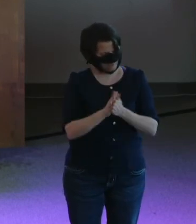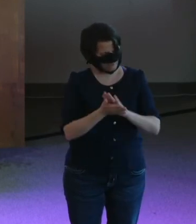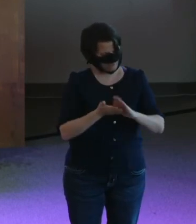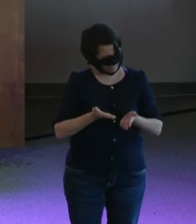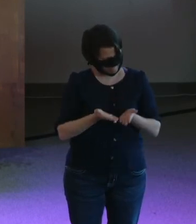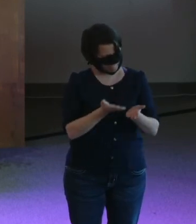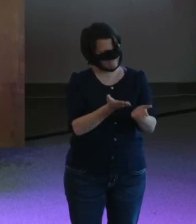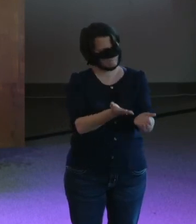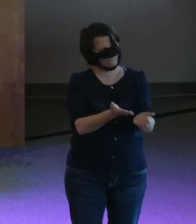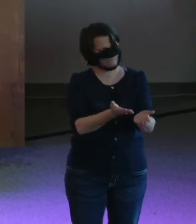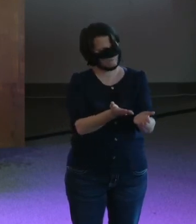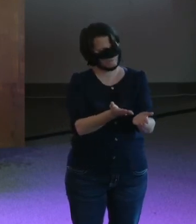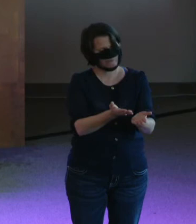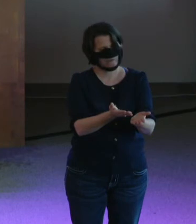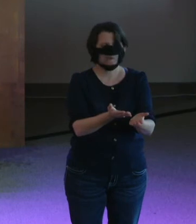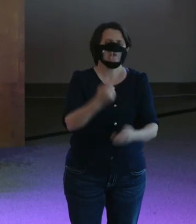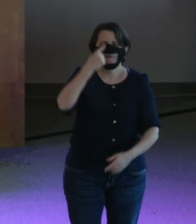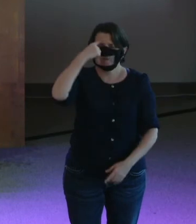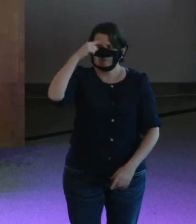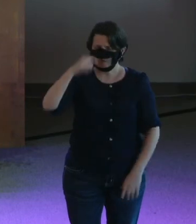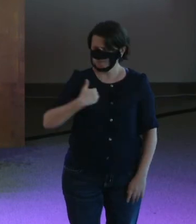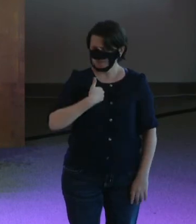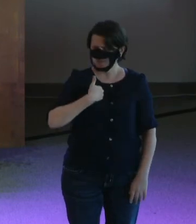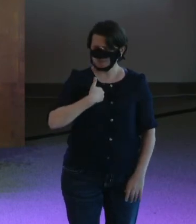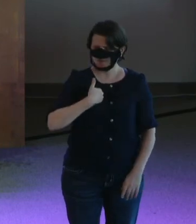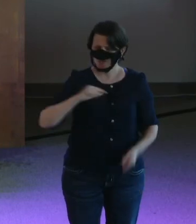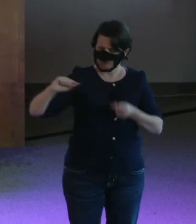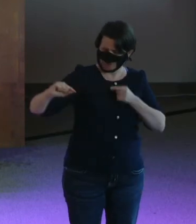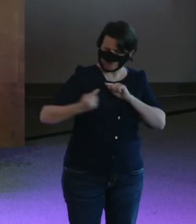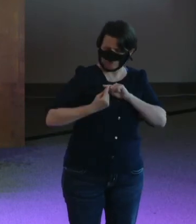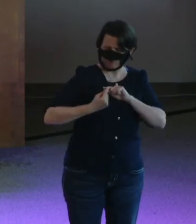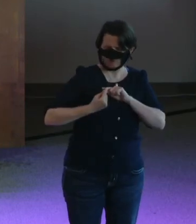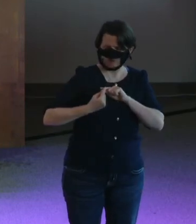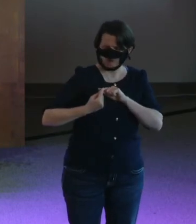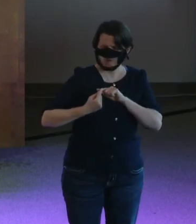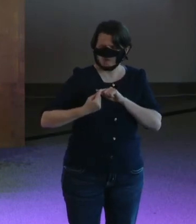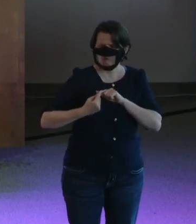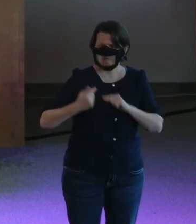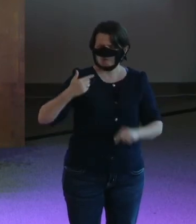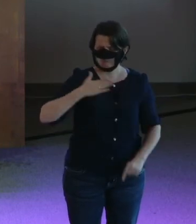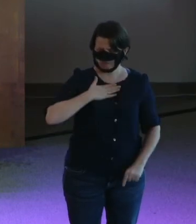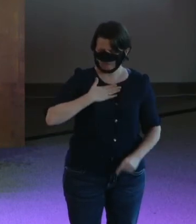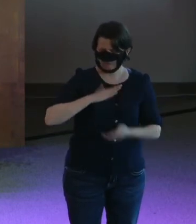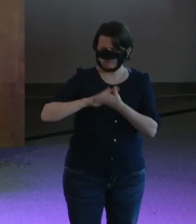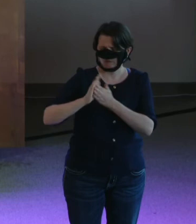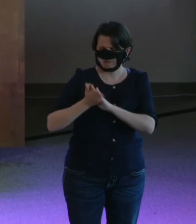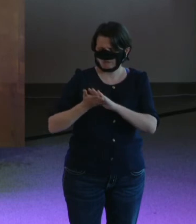forgiveness. For any harm I may have caused myself, I offer